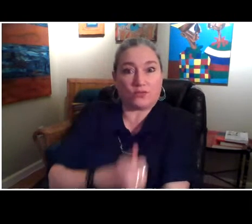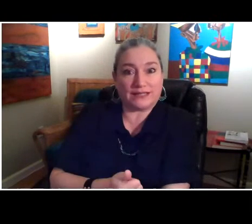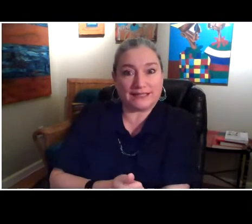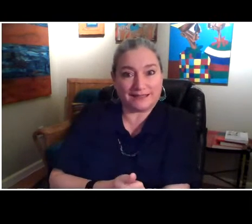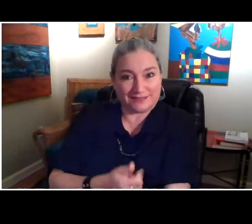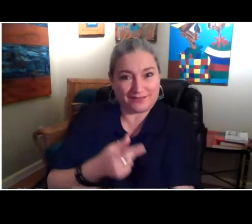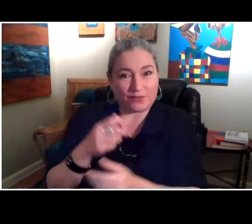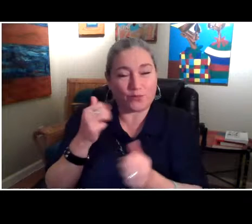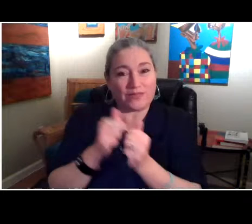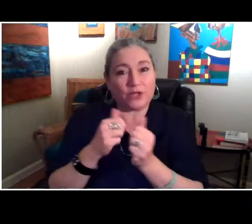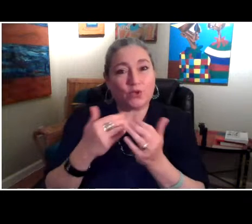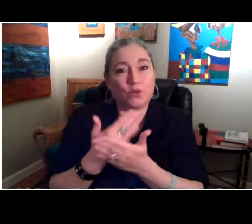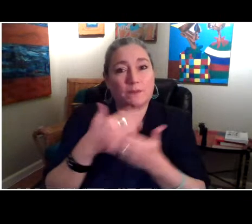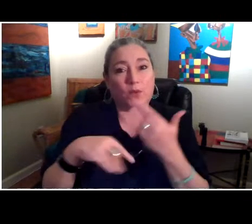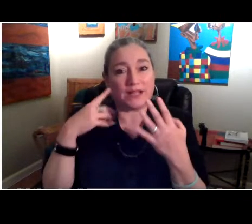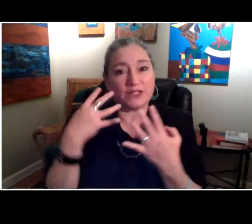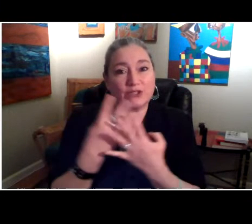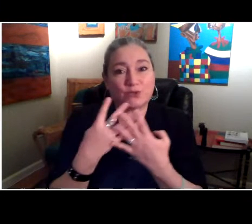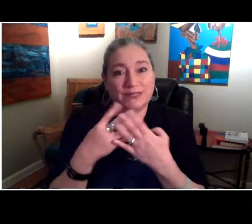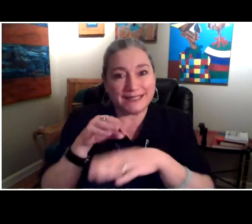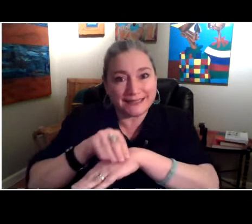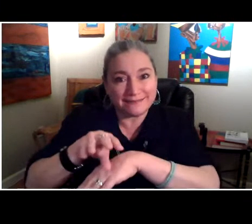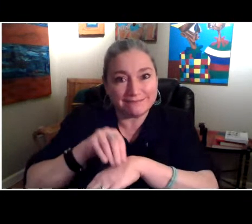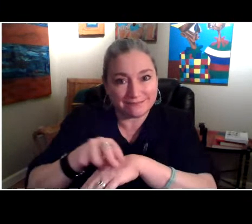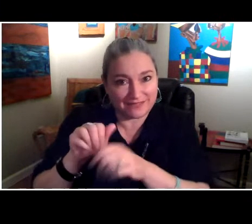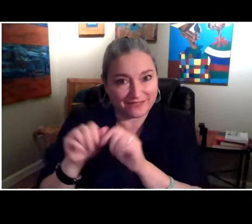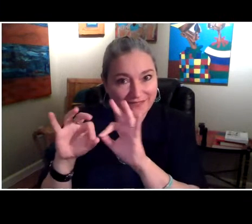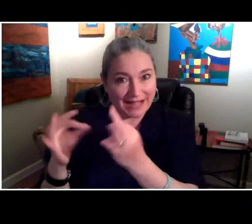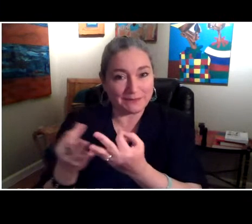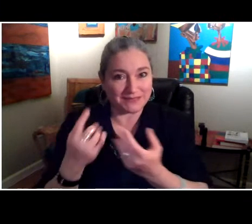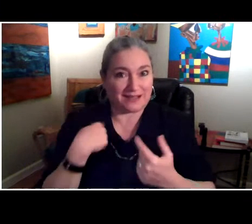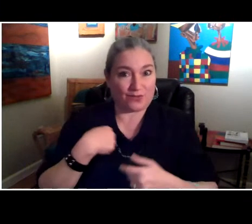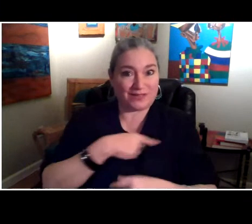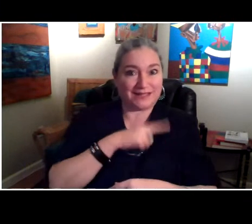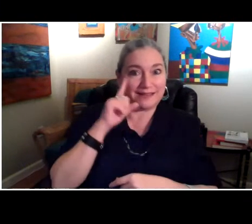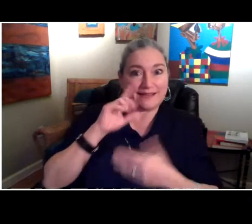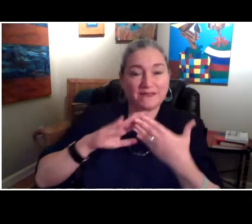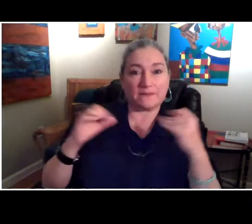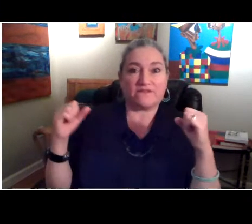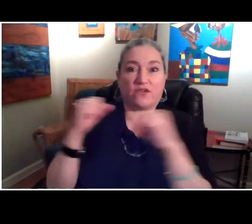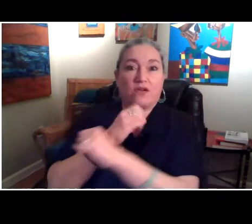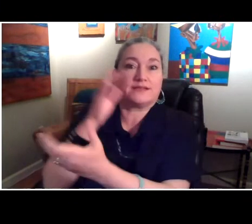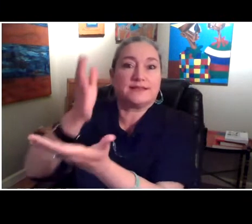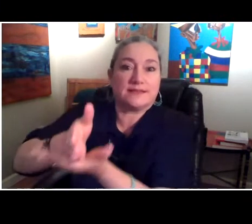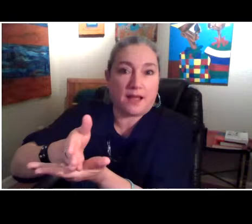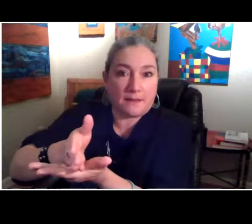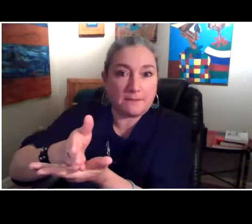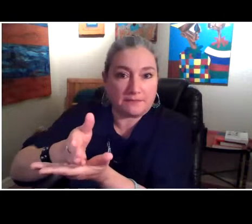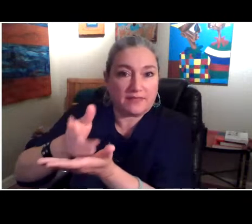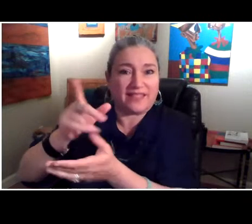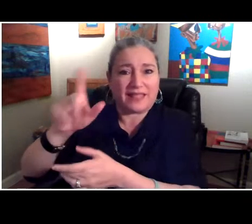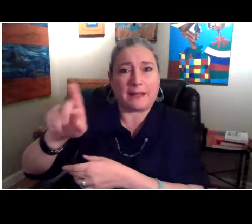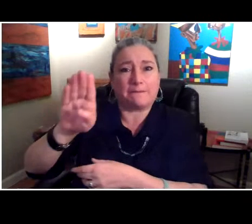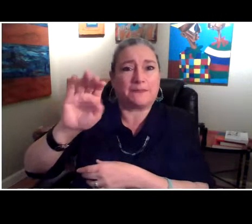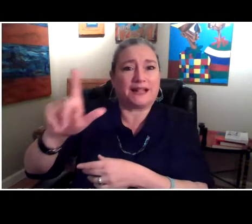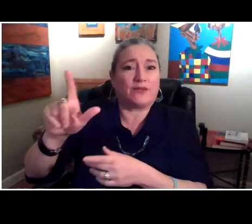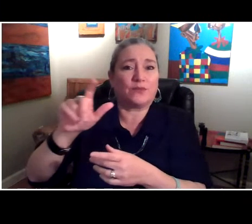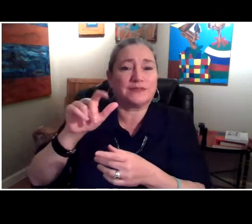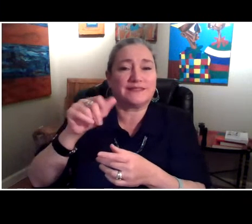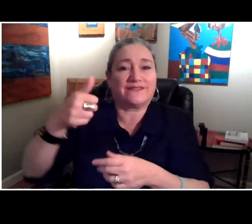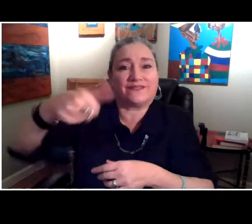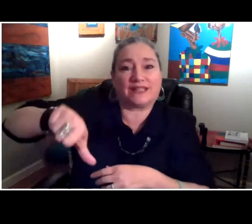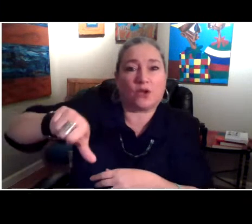was presented to give audiologists the authority with the newborn hearing screening approach and advice with